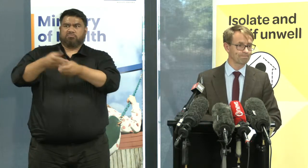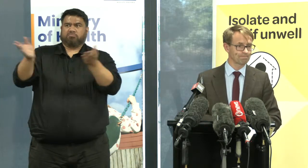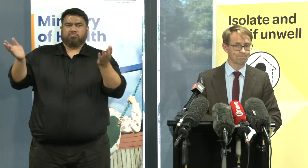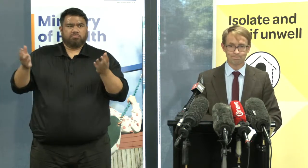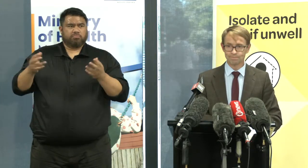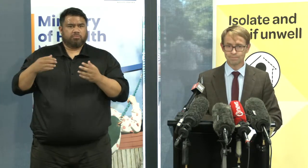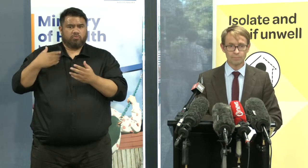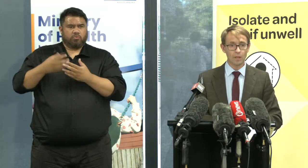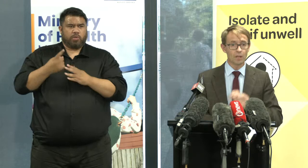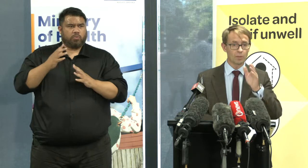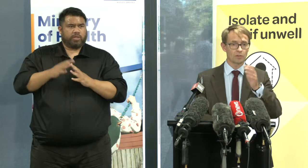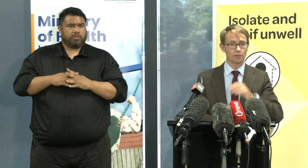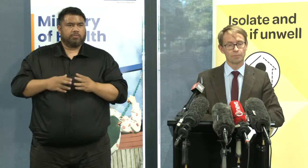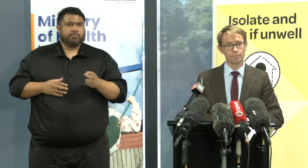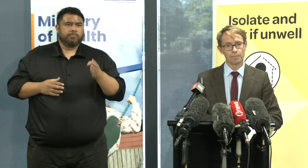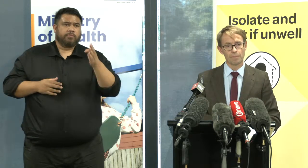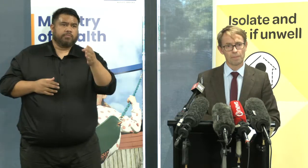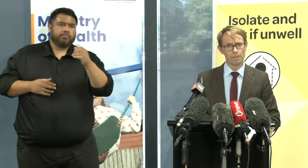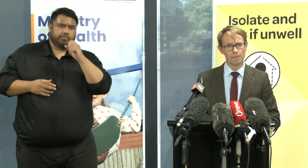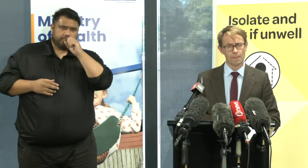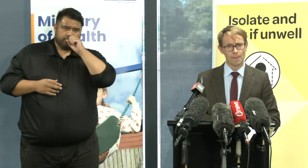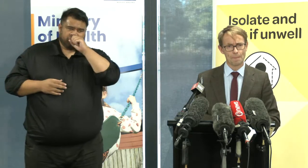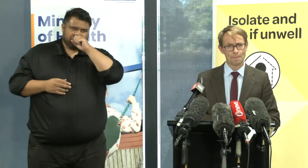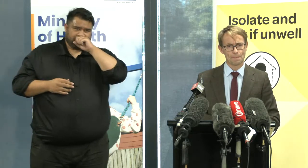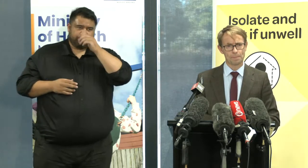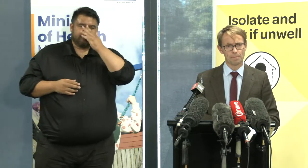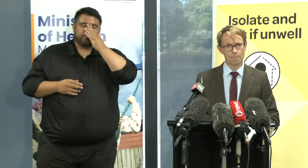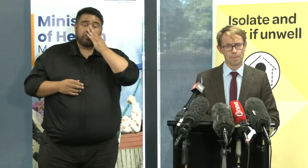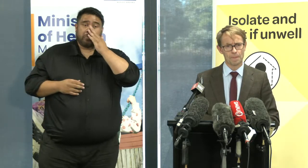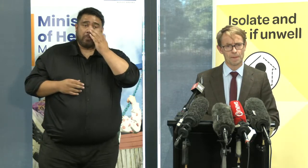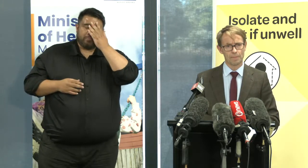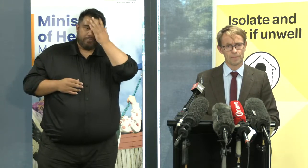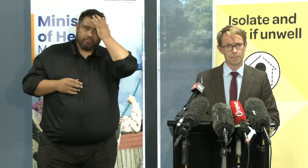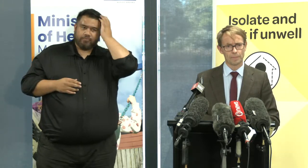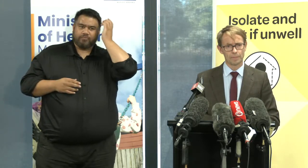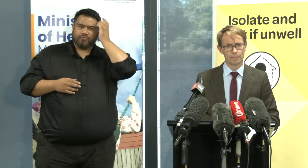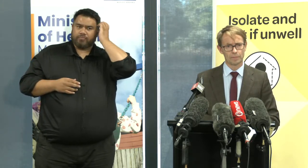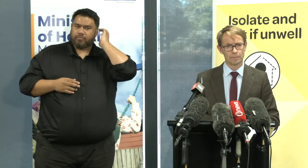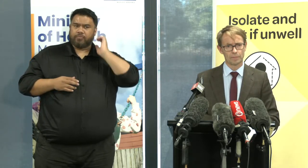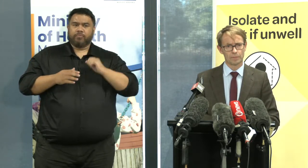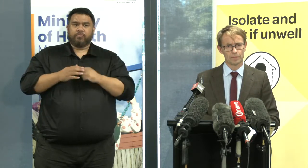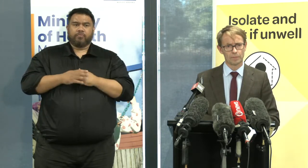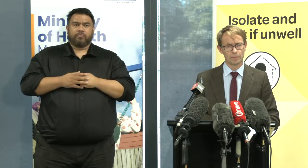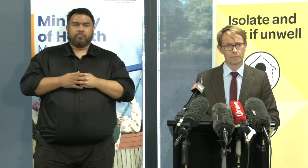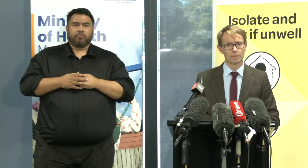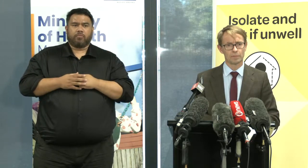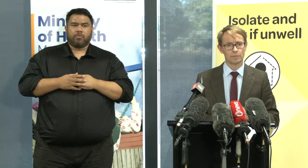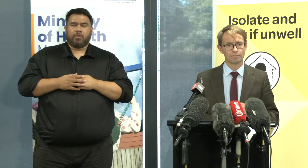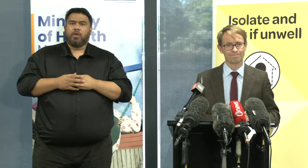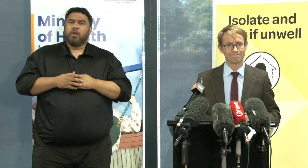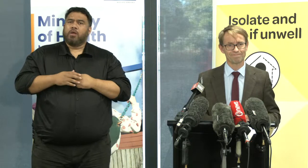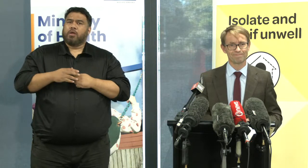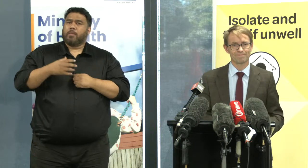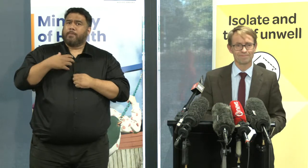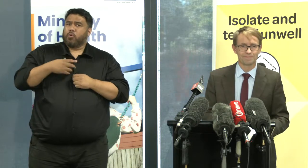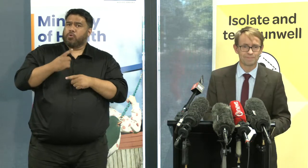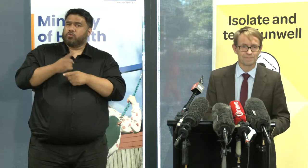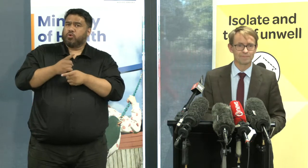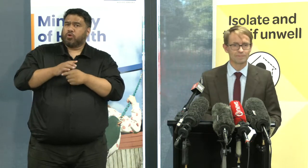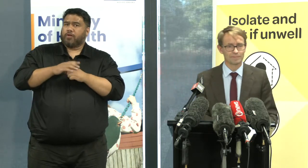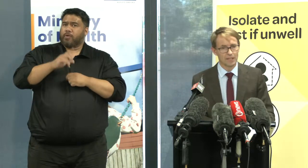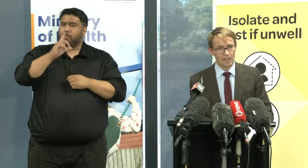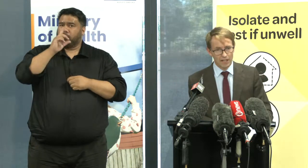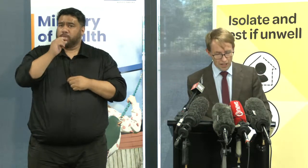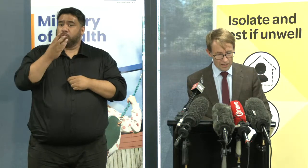so. Just finally, Please. Is there any update on the investigation into a potential fourth dose of the COVID vaccine for